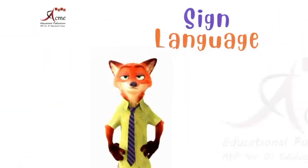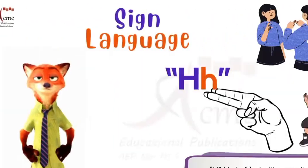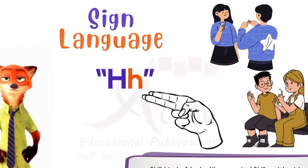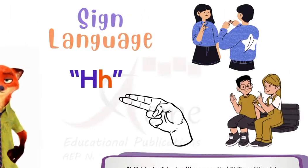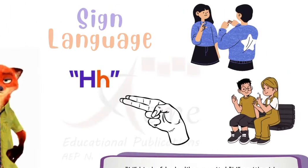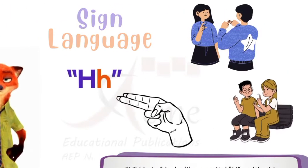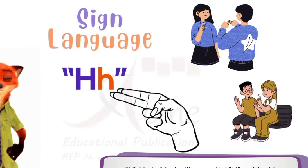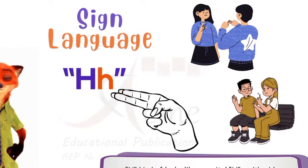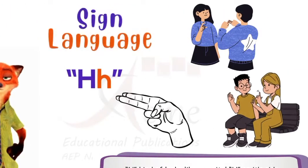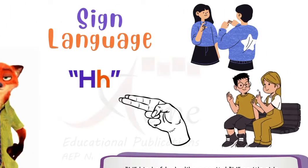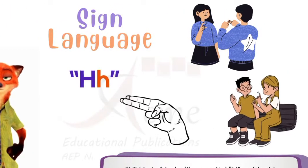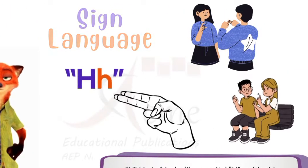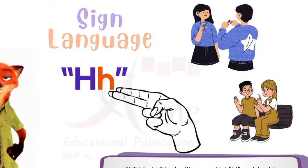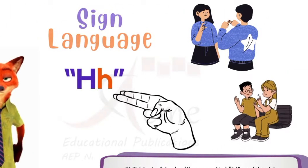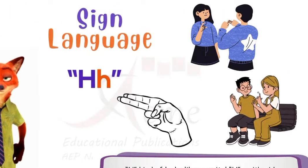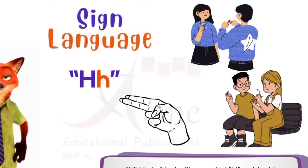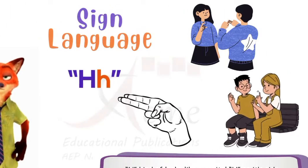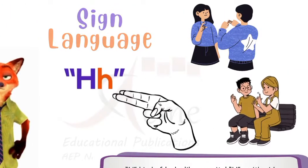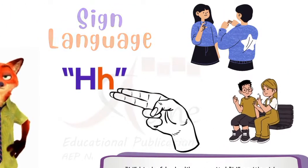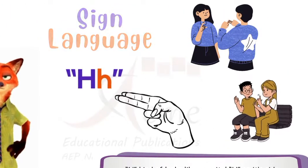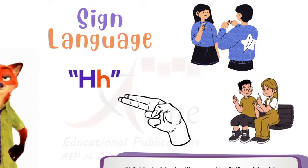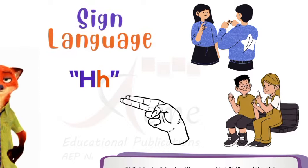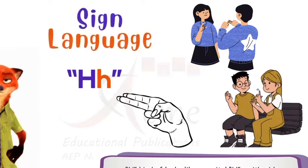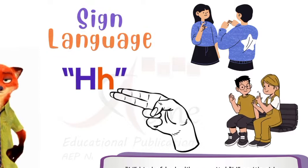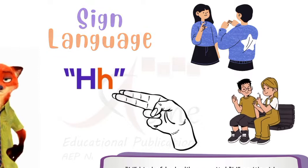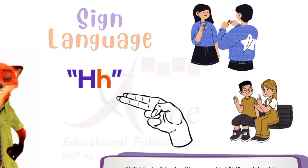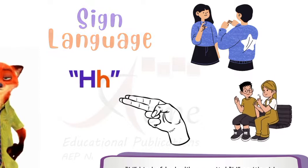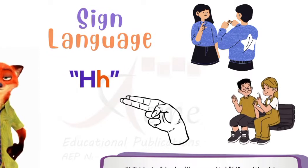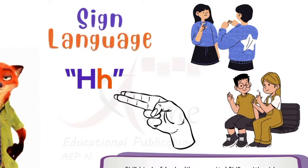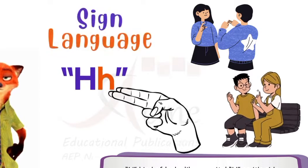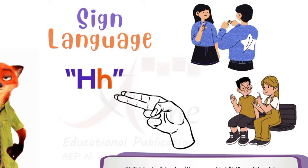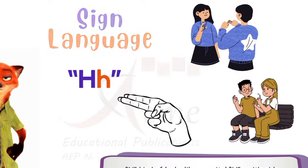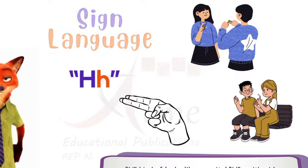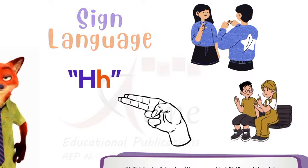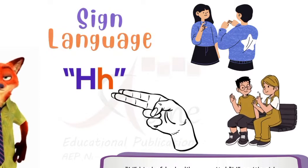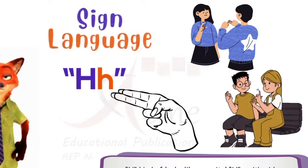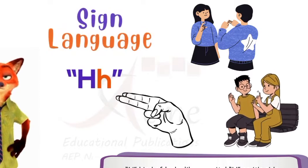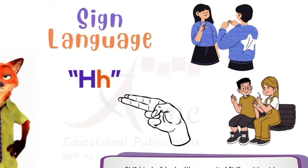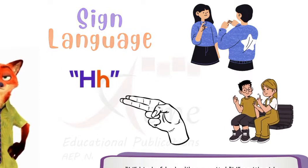Sign language letter H kind of looks like a capital H on its side.